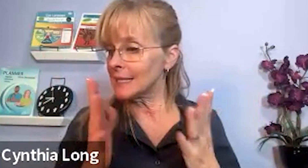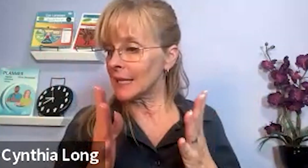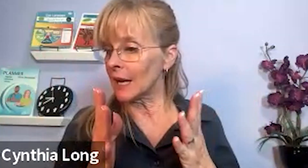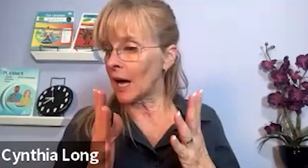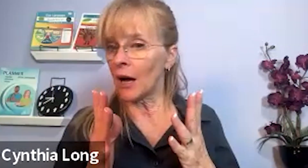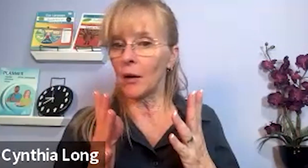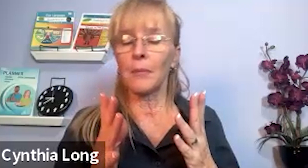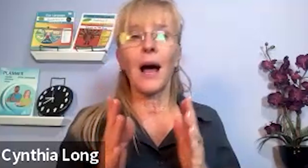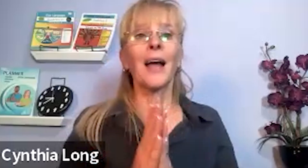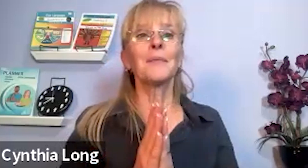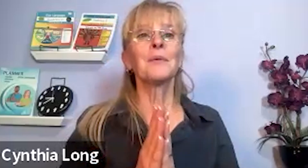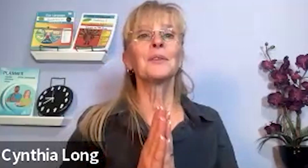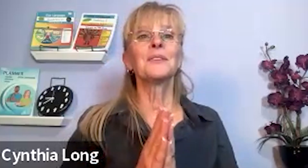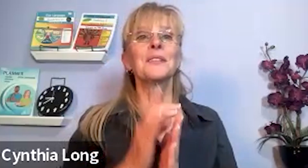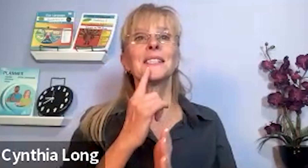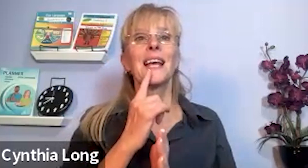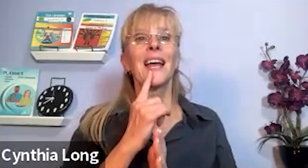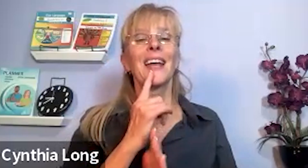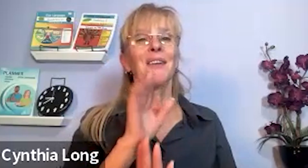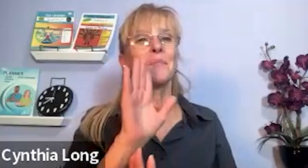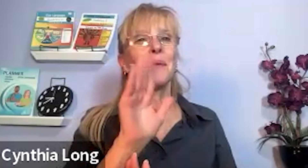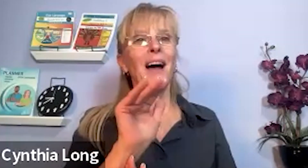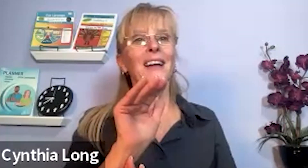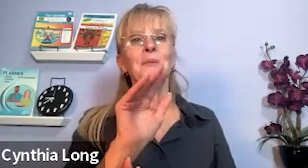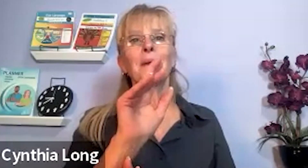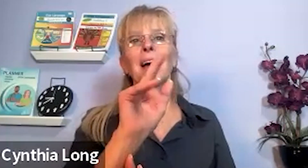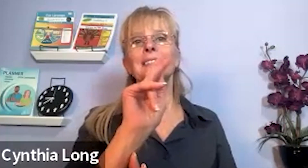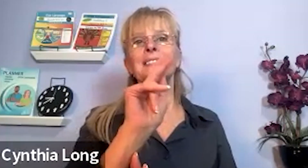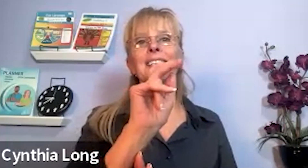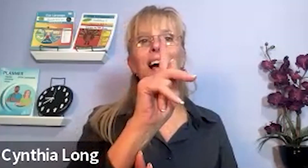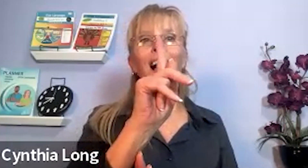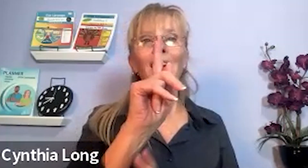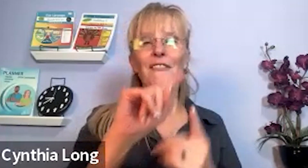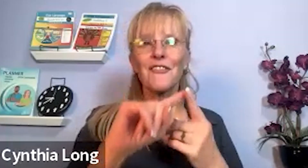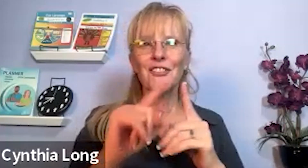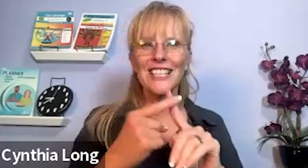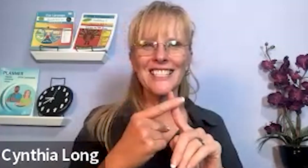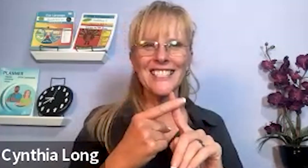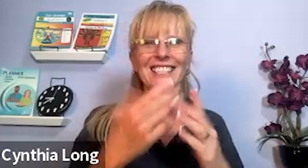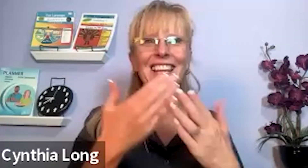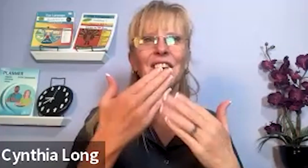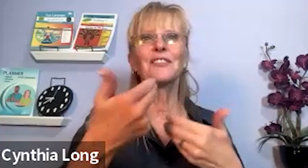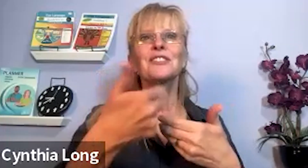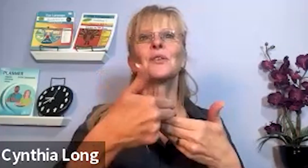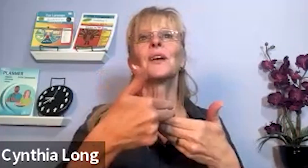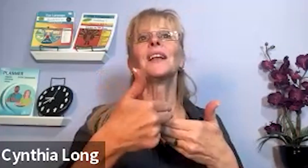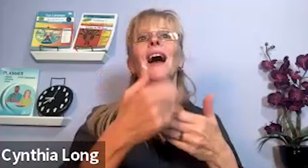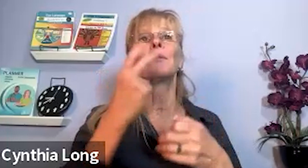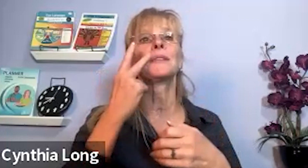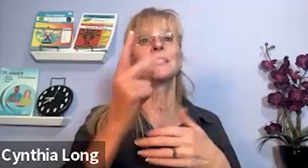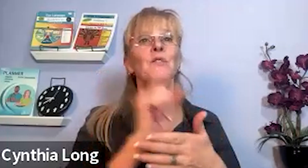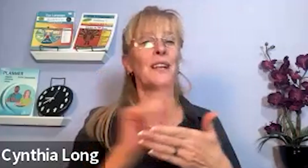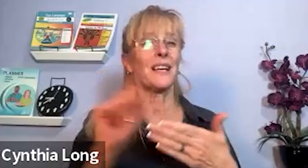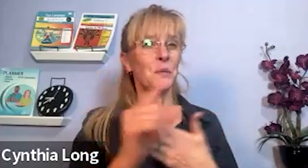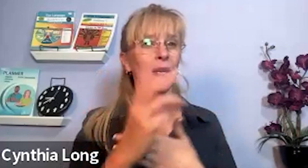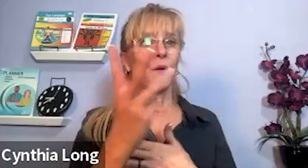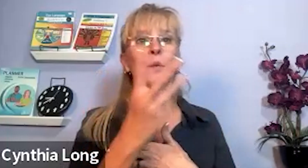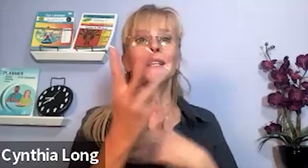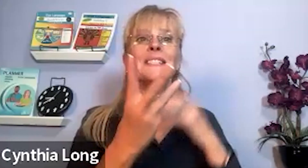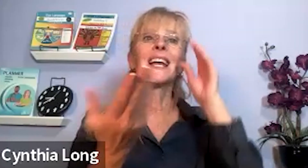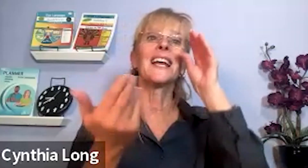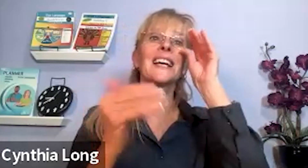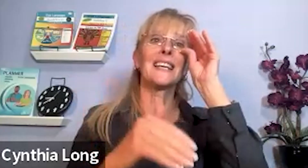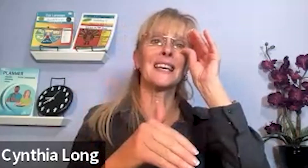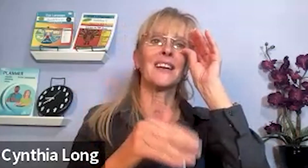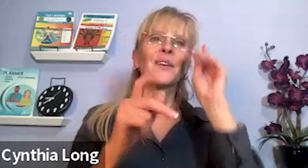That is it. I'm going to say goodbye to my TikTok friends. Thank you for joining. I will see you next week